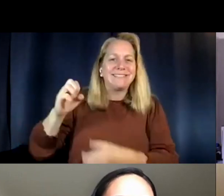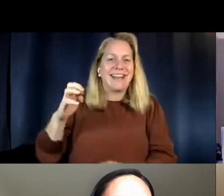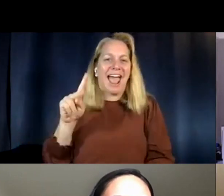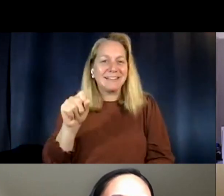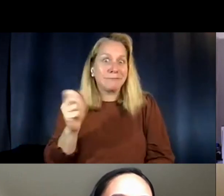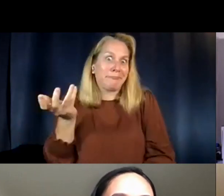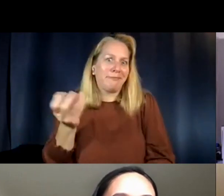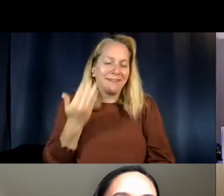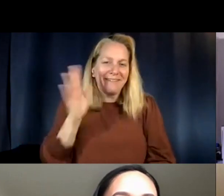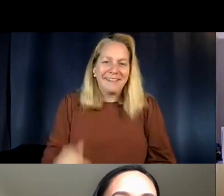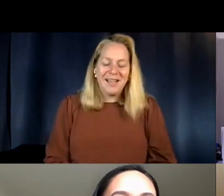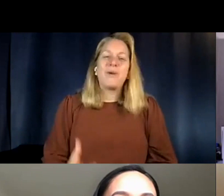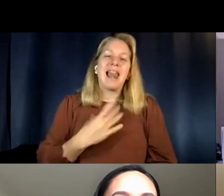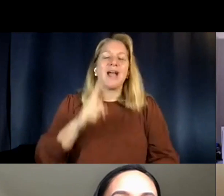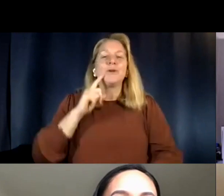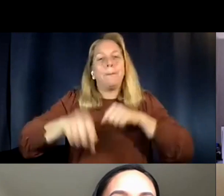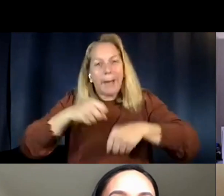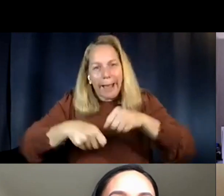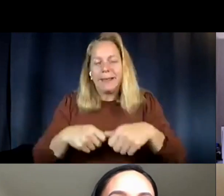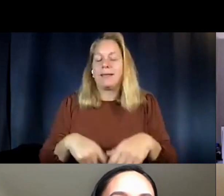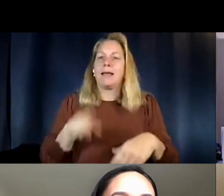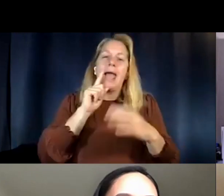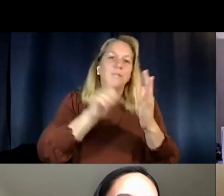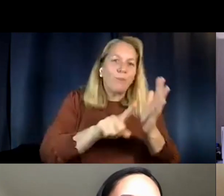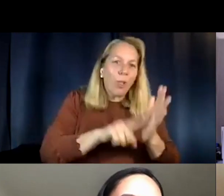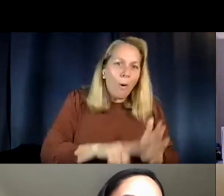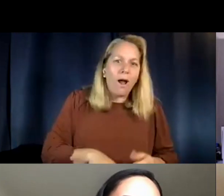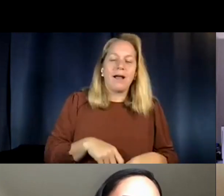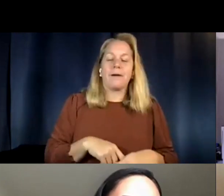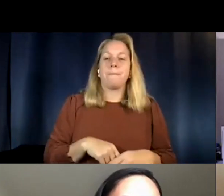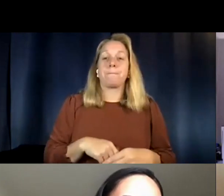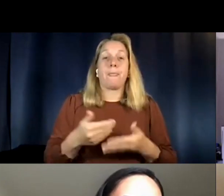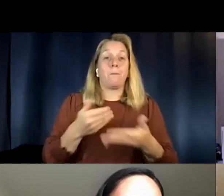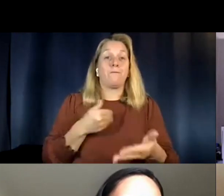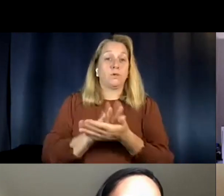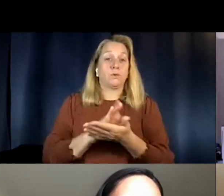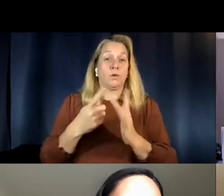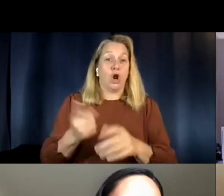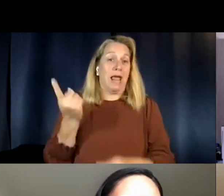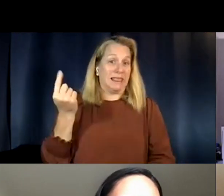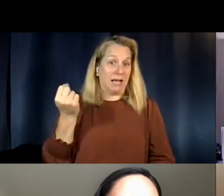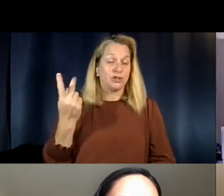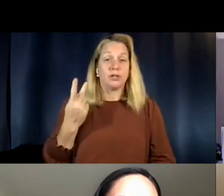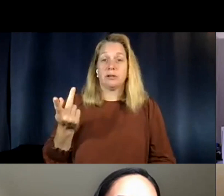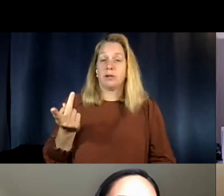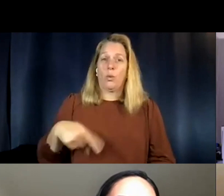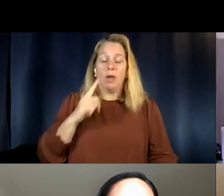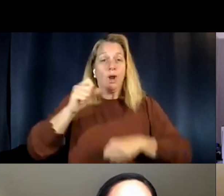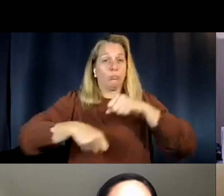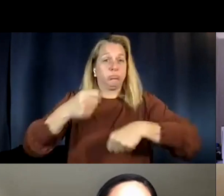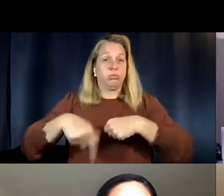We also like to bike and explore. Before school started last year, we would bike around 20 miles a